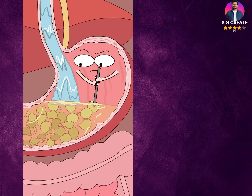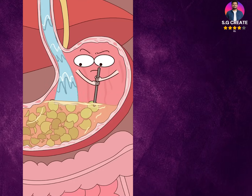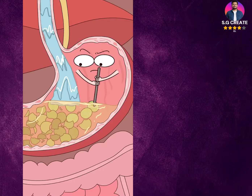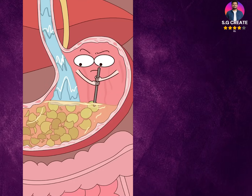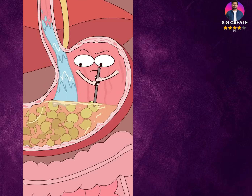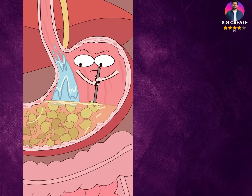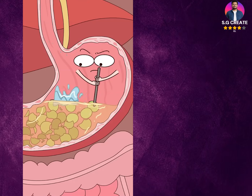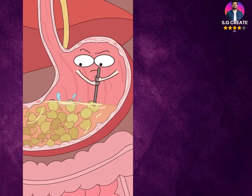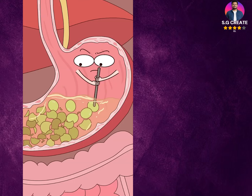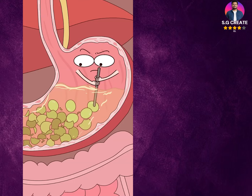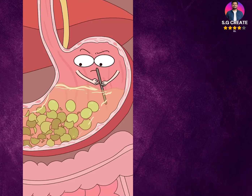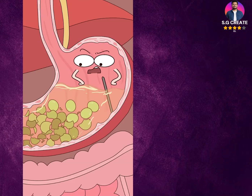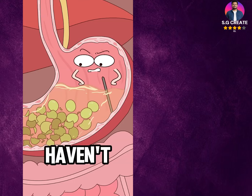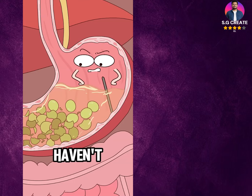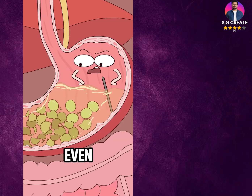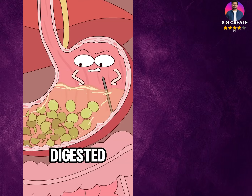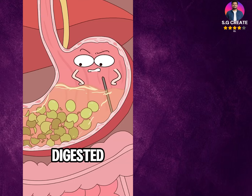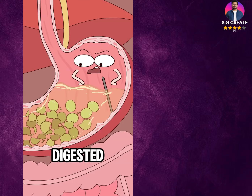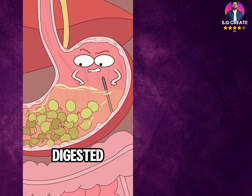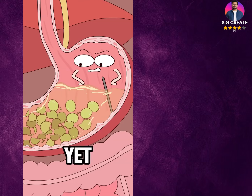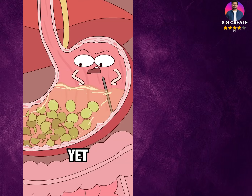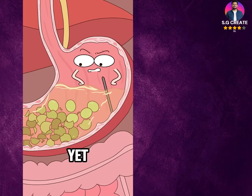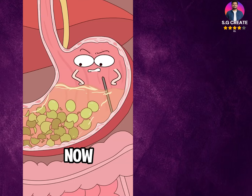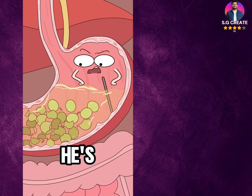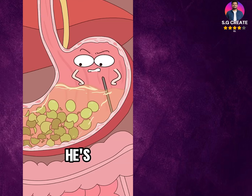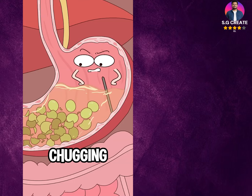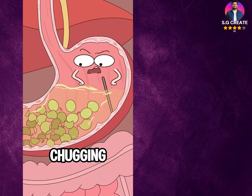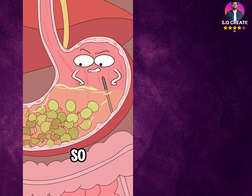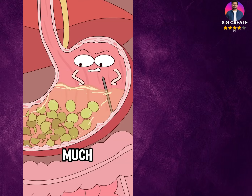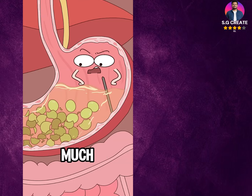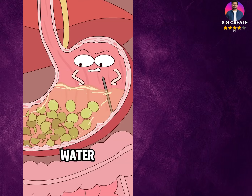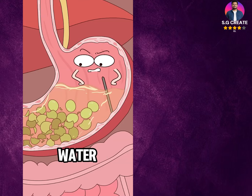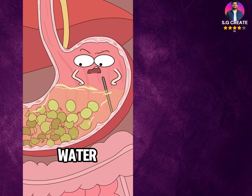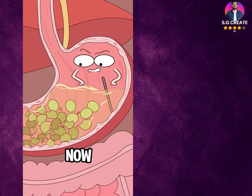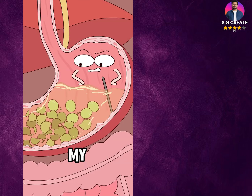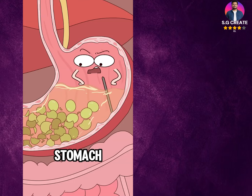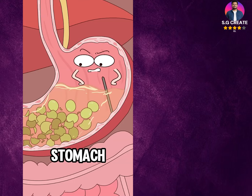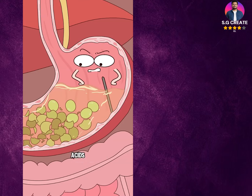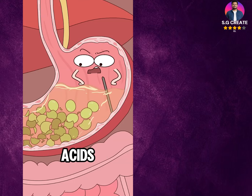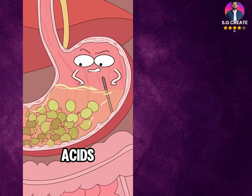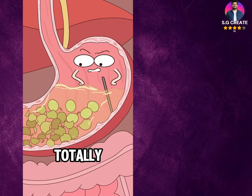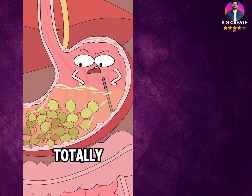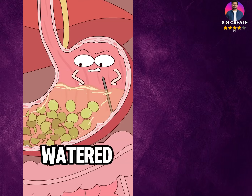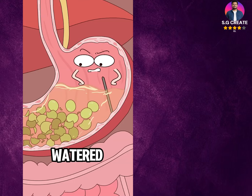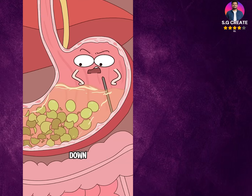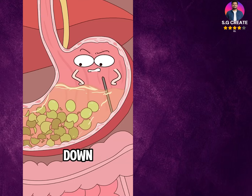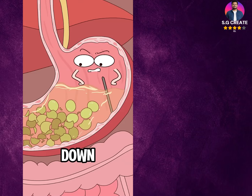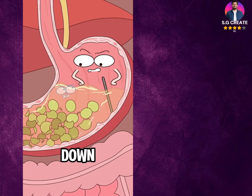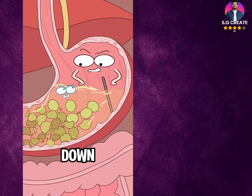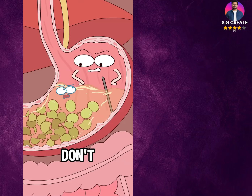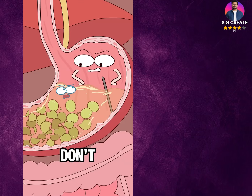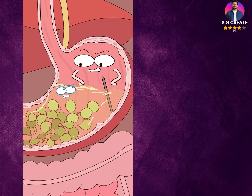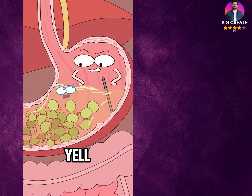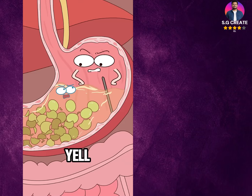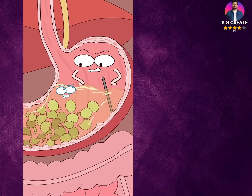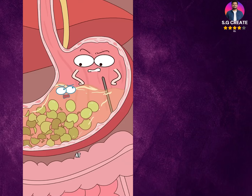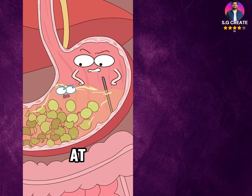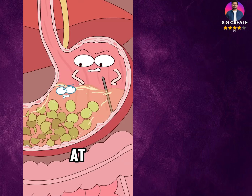advised to wait at least 2 hours after eating curd. The raisin grape exception. While fresh sour grapes are generally avoided with